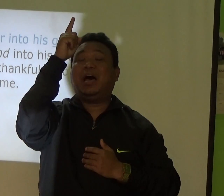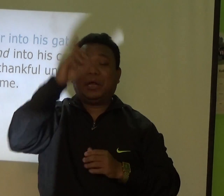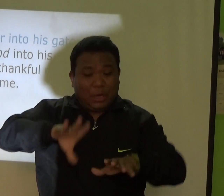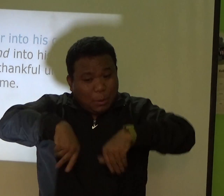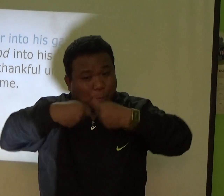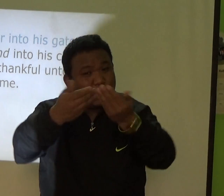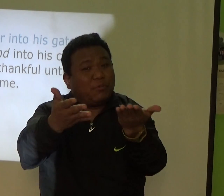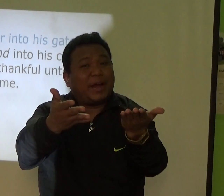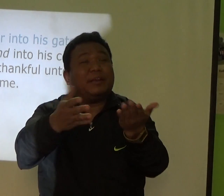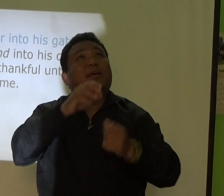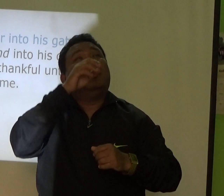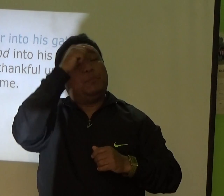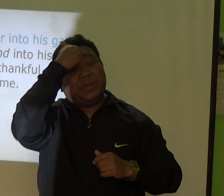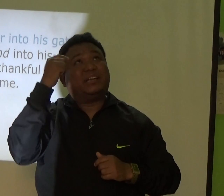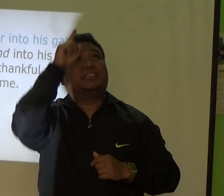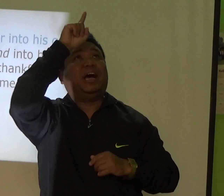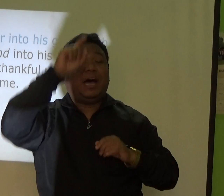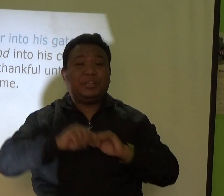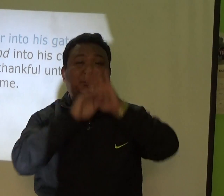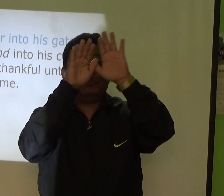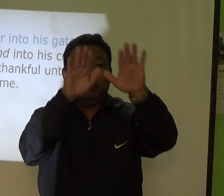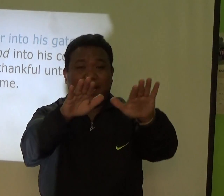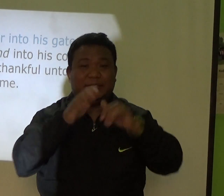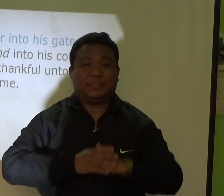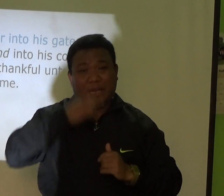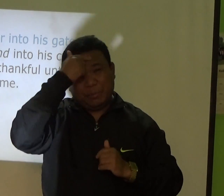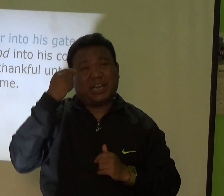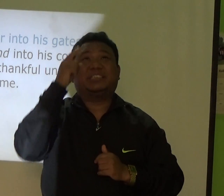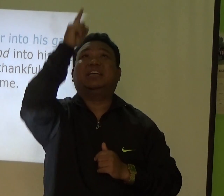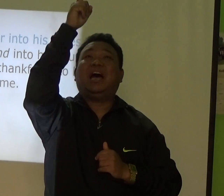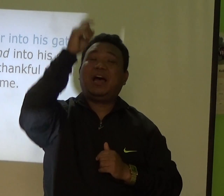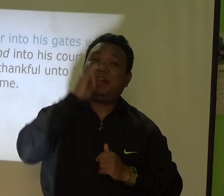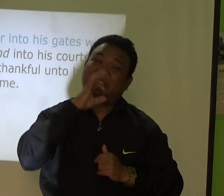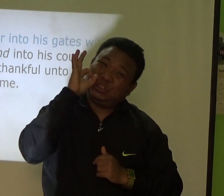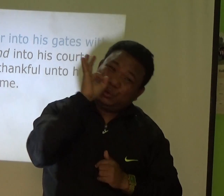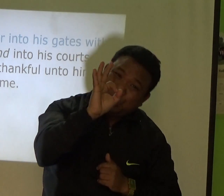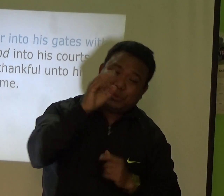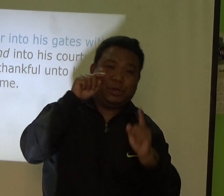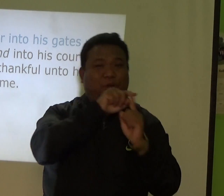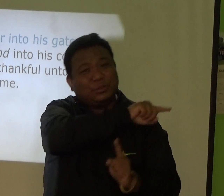God provides. Because God blesses. Because God is good to